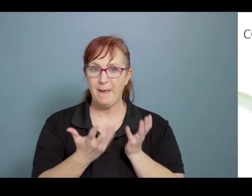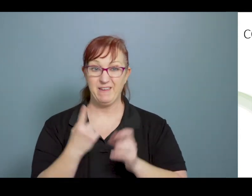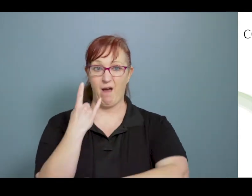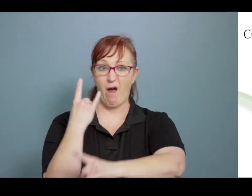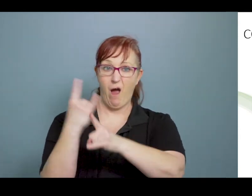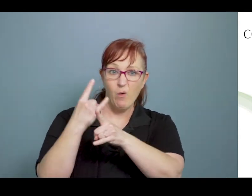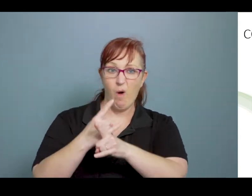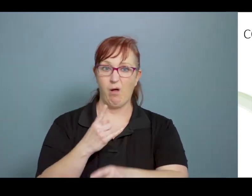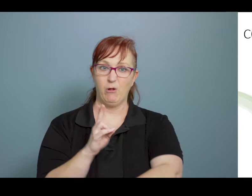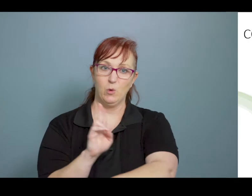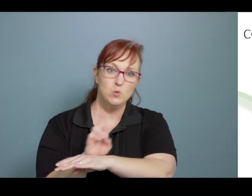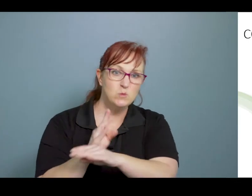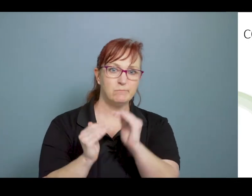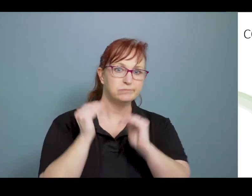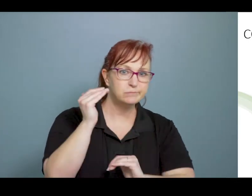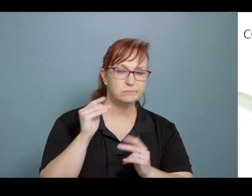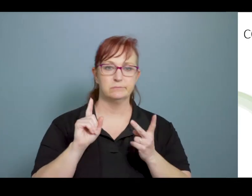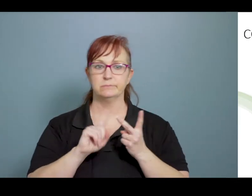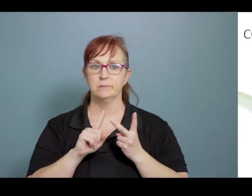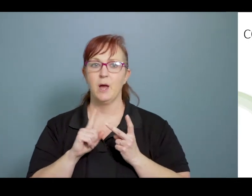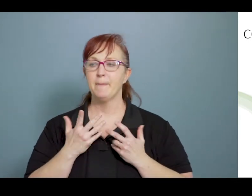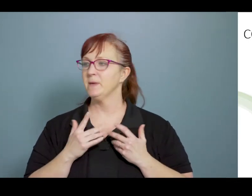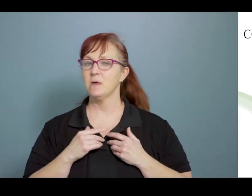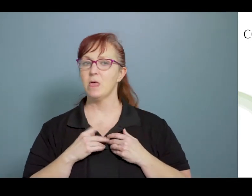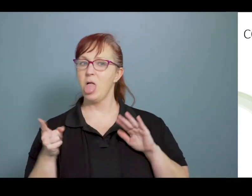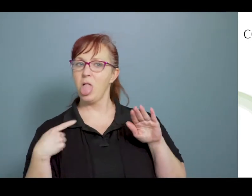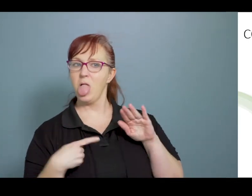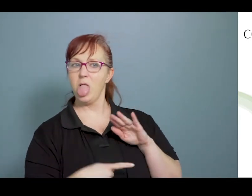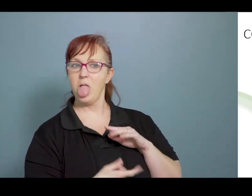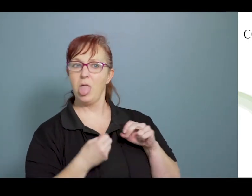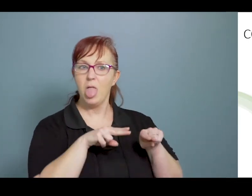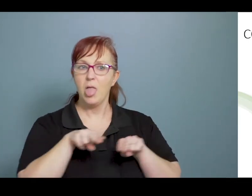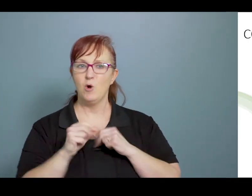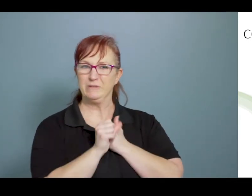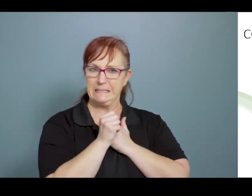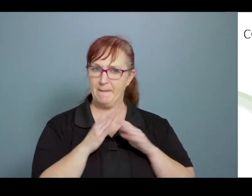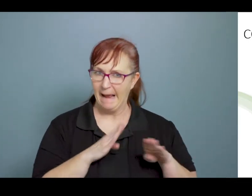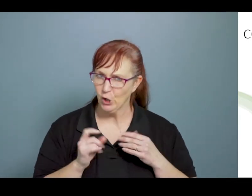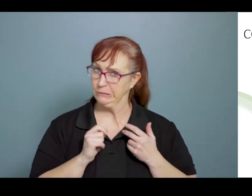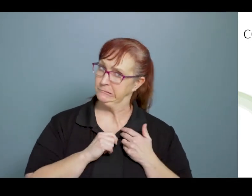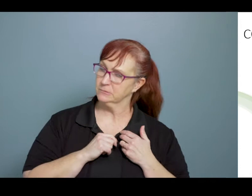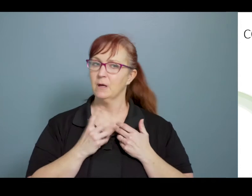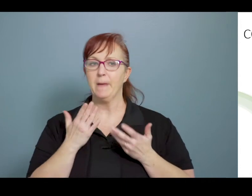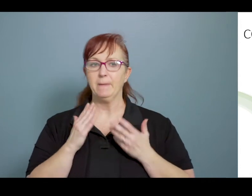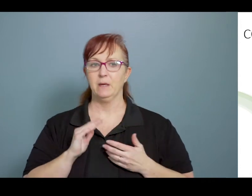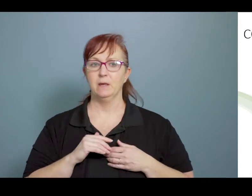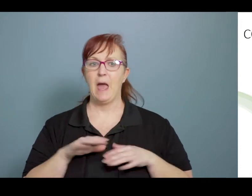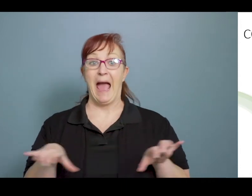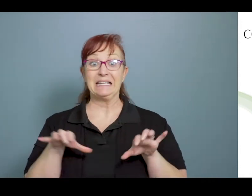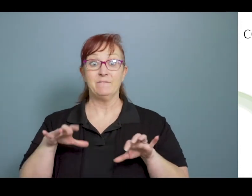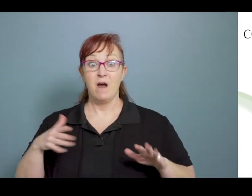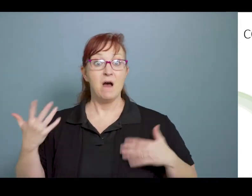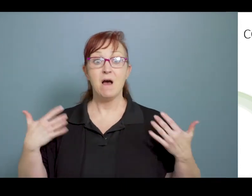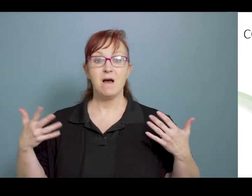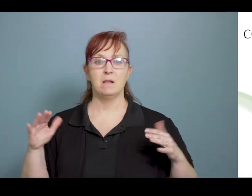be increased risk or risky behaviors, might be a decrease in activities, going